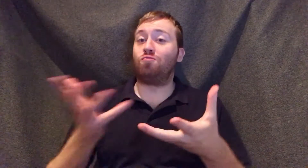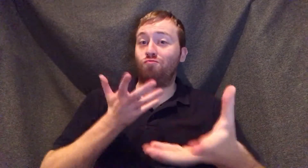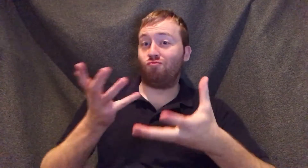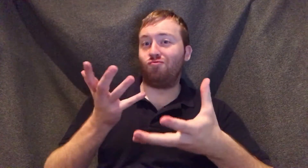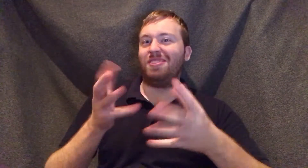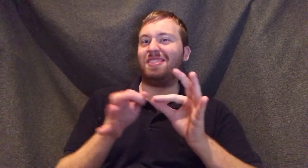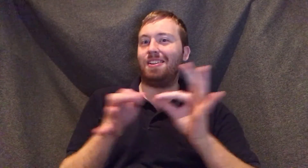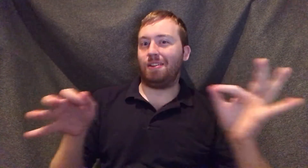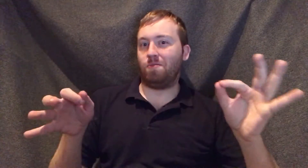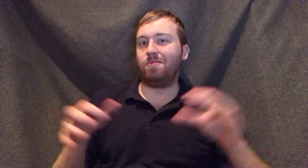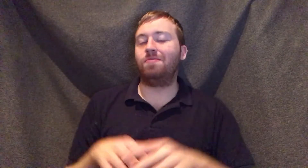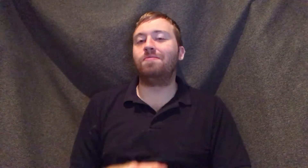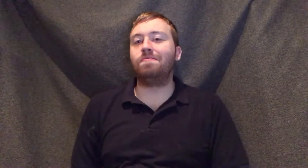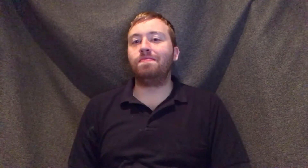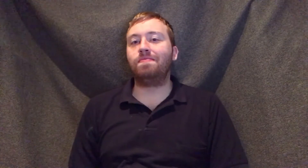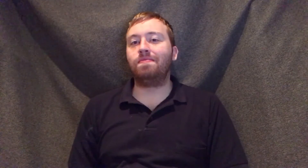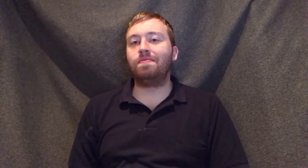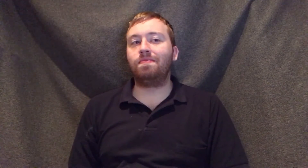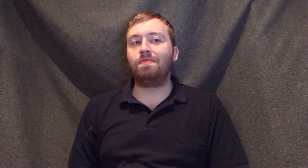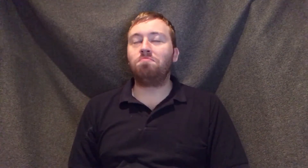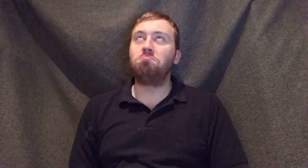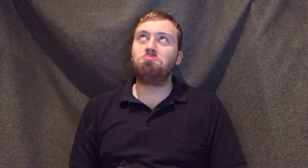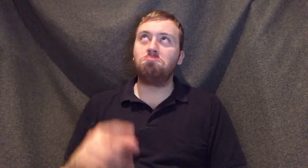Sam is 5. He has autism and a learning disability.